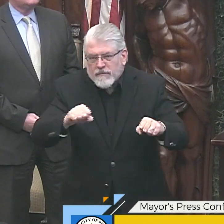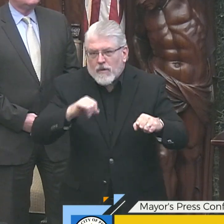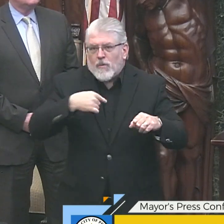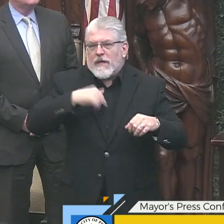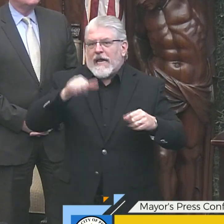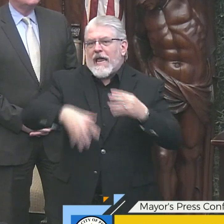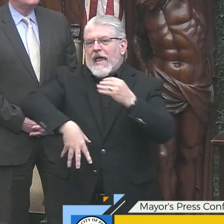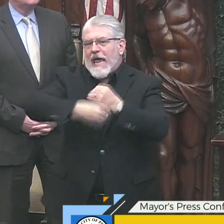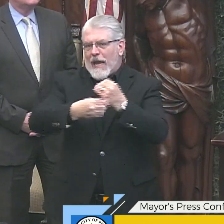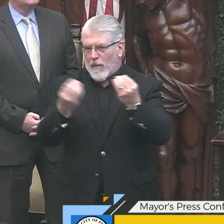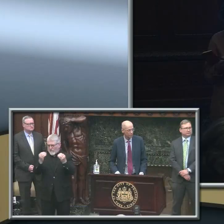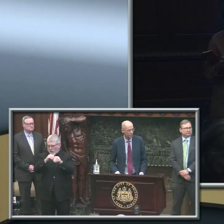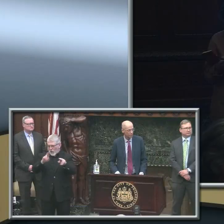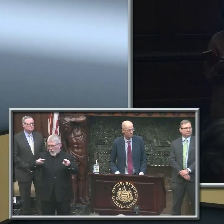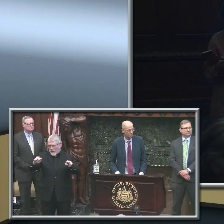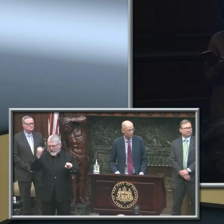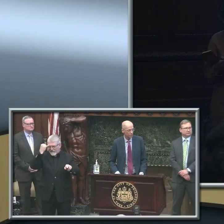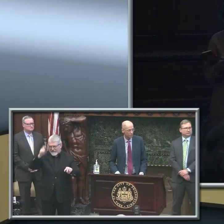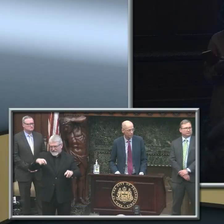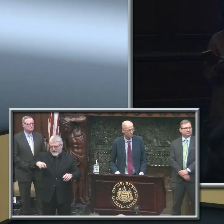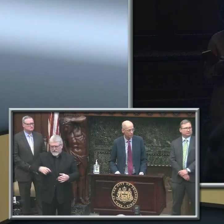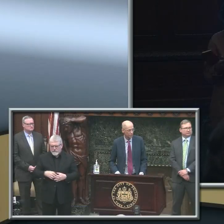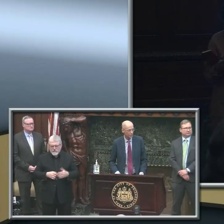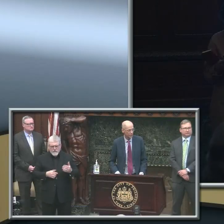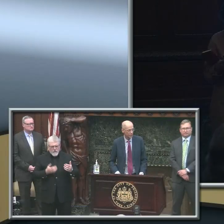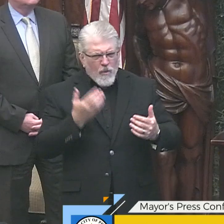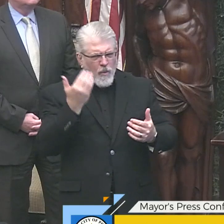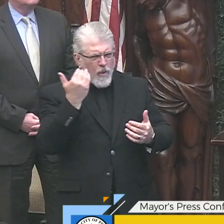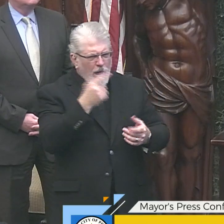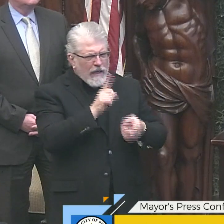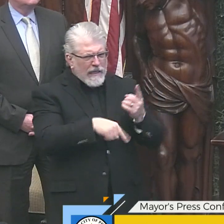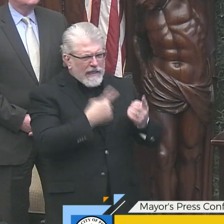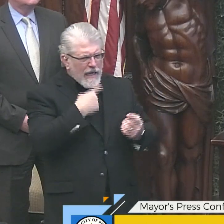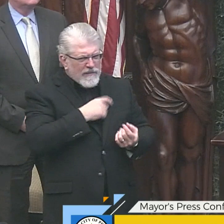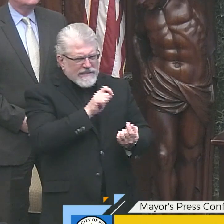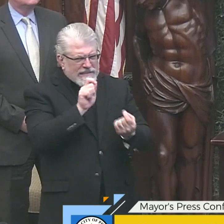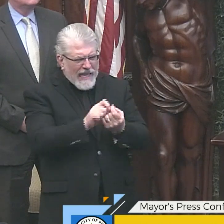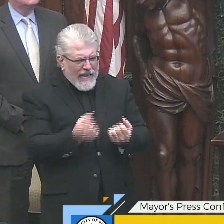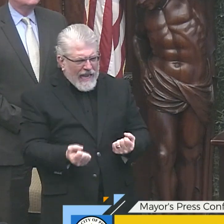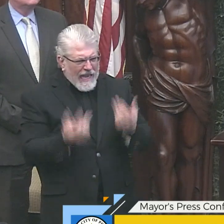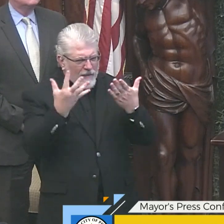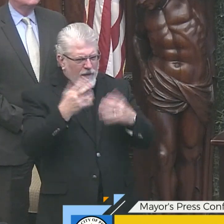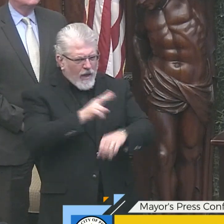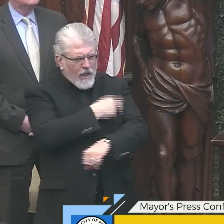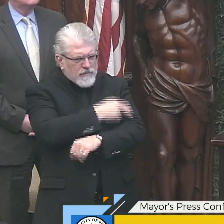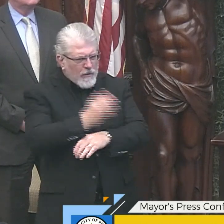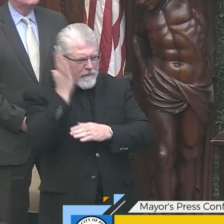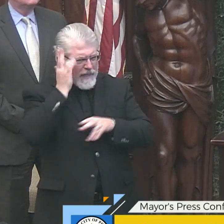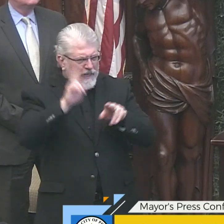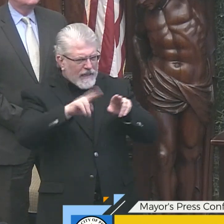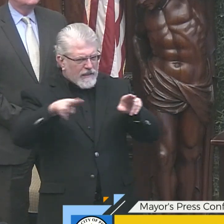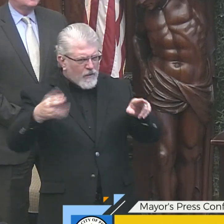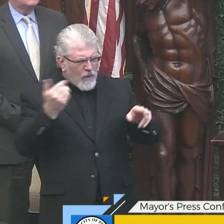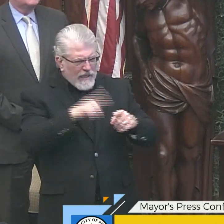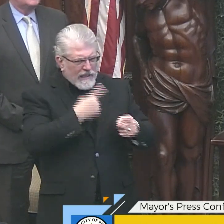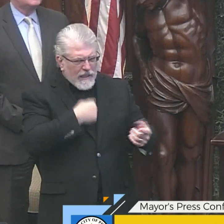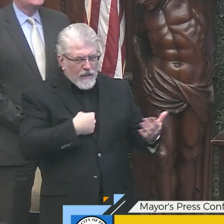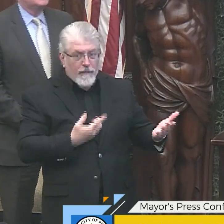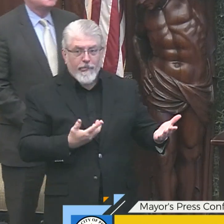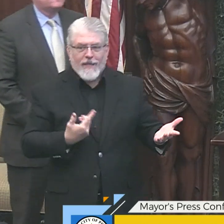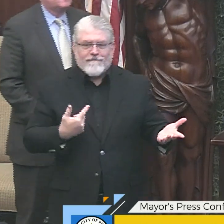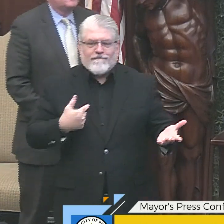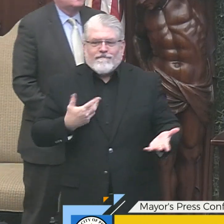hospital. Why can't you tell us exactly how many beds there are? I can get back to you with that number. I just don't happen to have it with me right